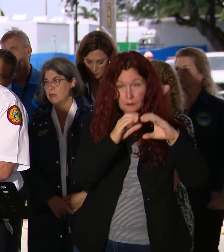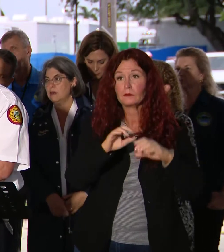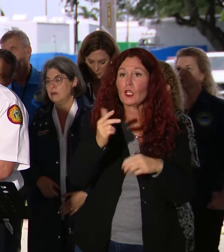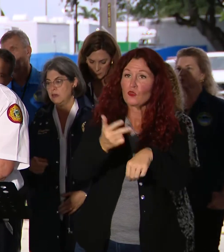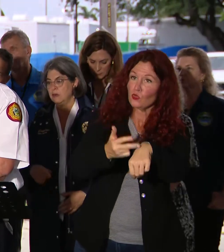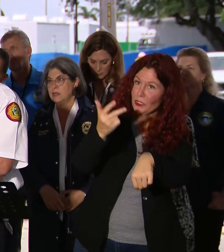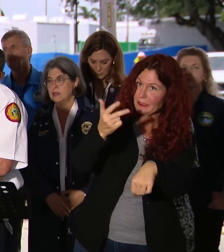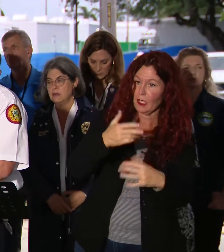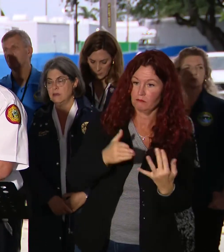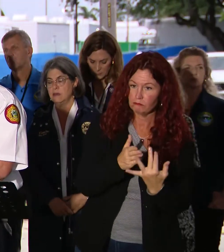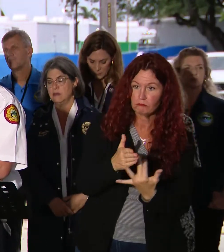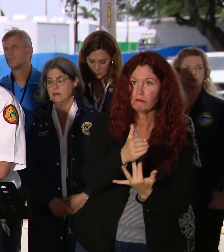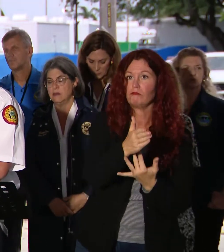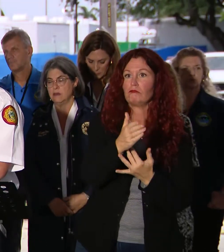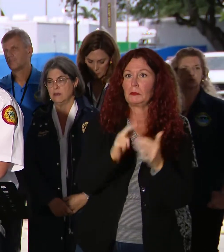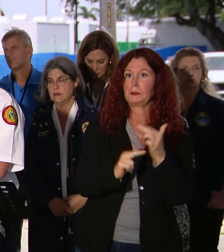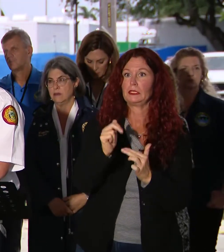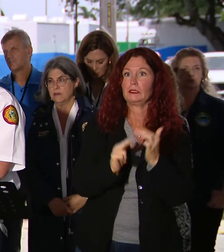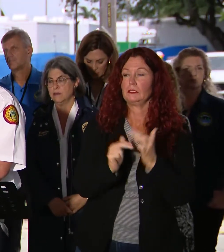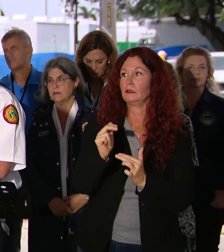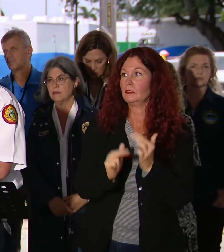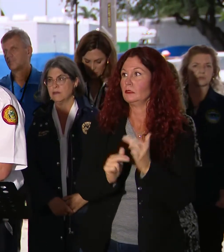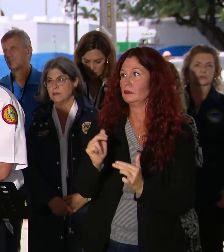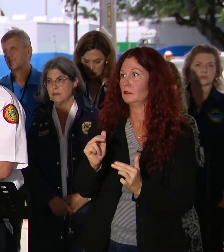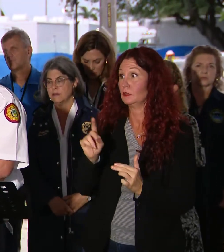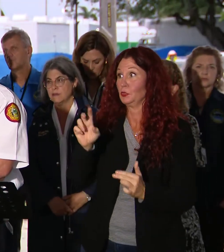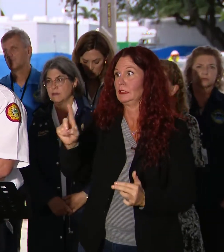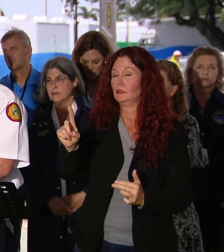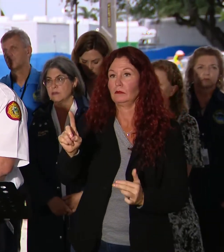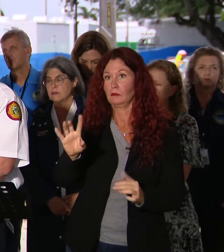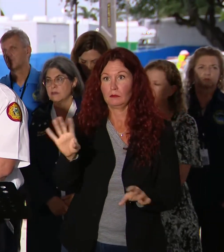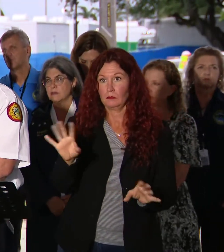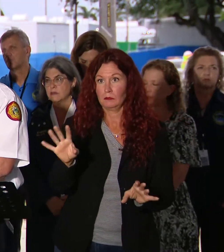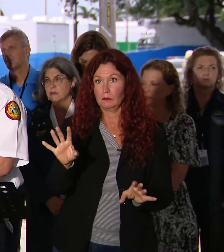times, which is remarkable that we did that.